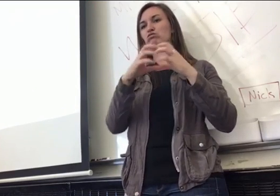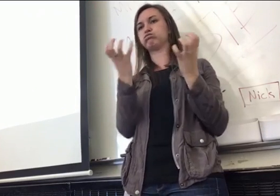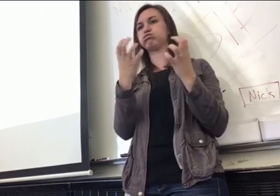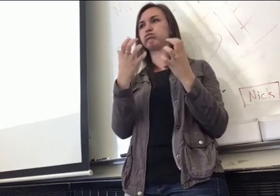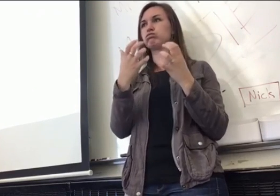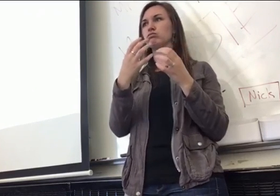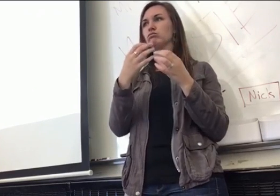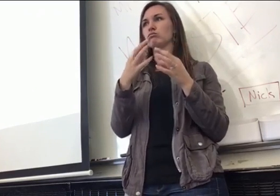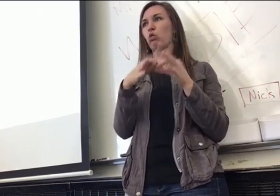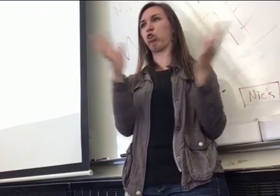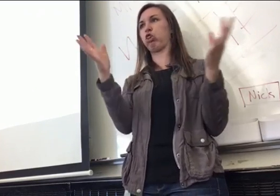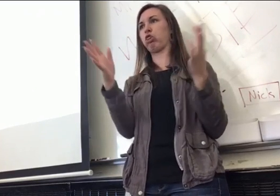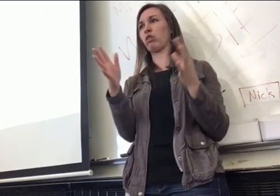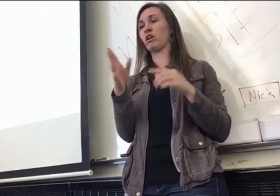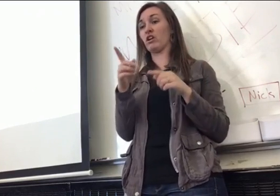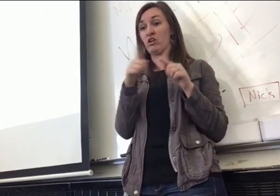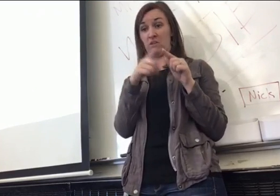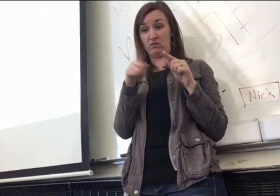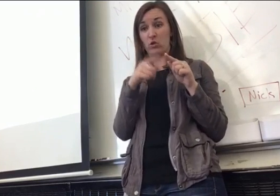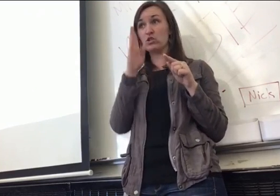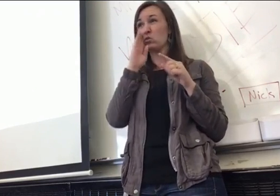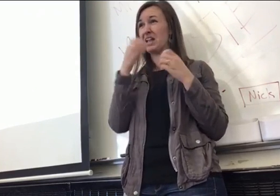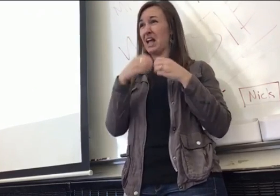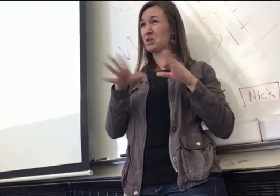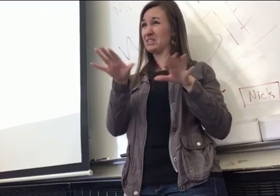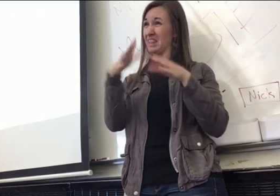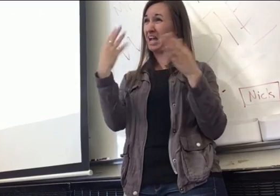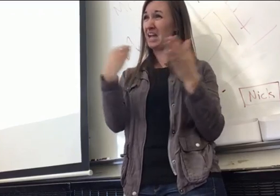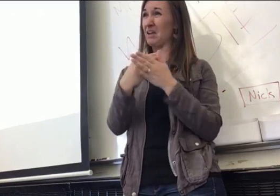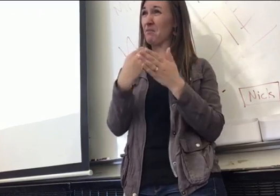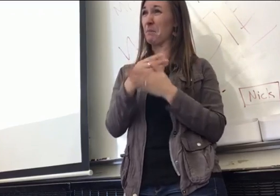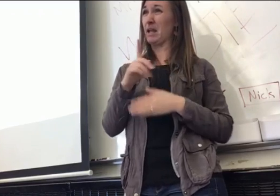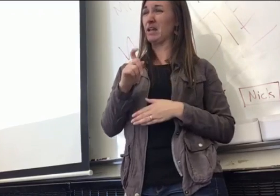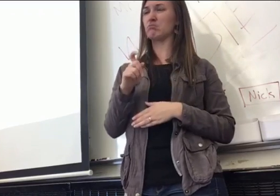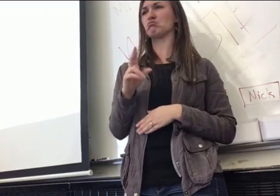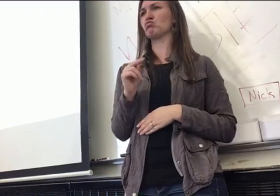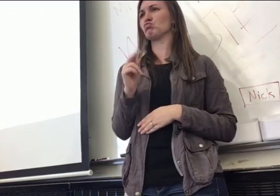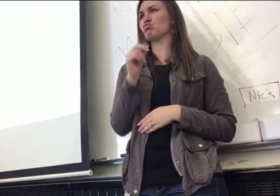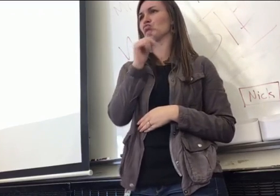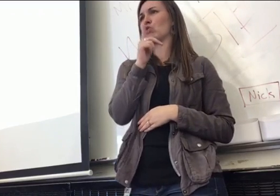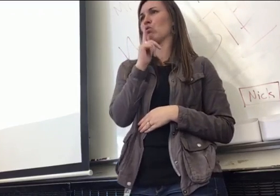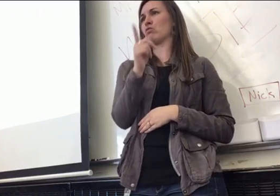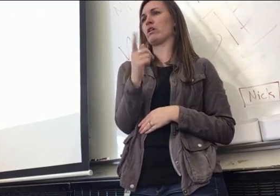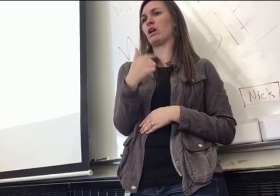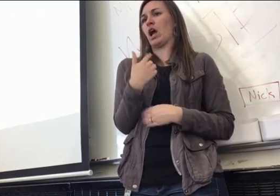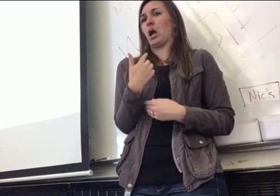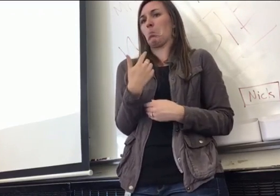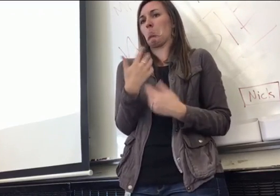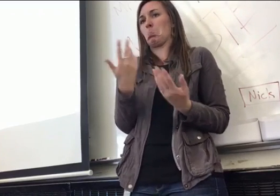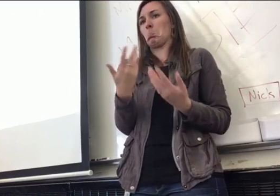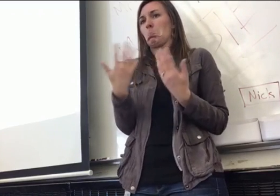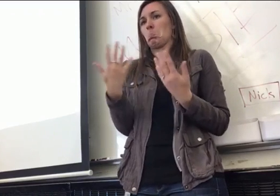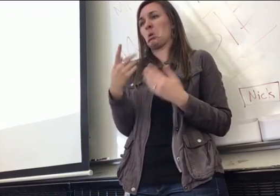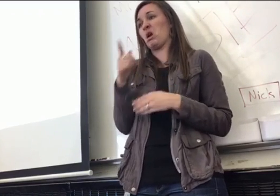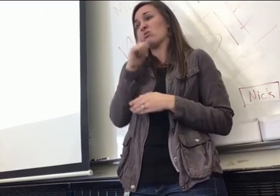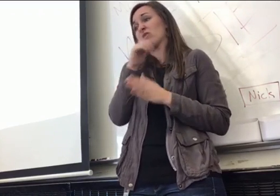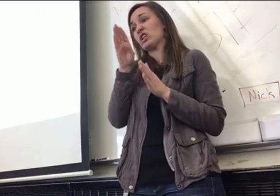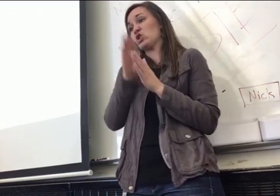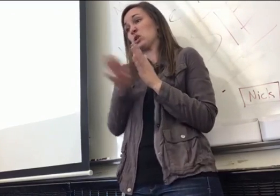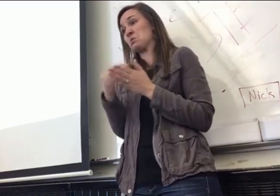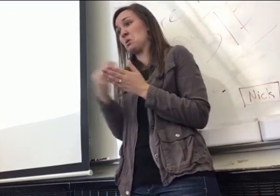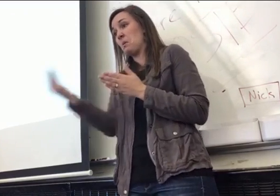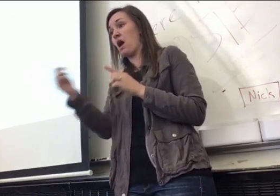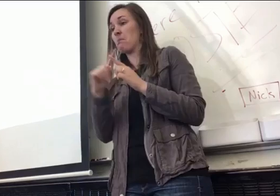ton of money from those 3 cartons of eggs? Not really. I mean, you're not really making a lot of money from them, but you still have